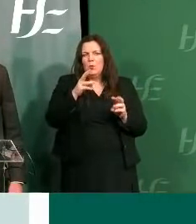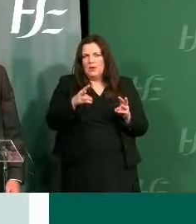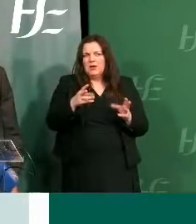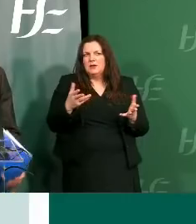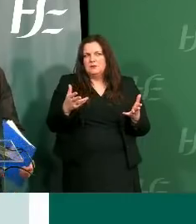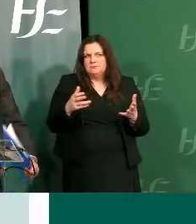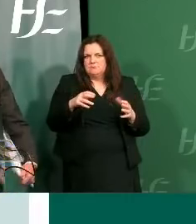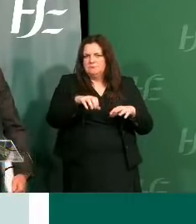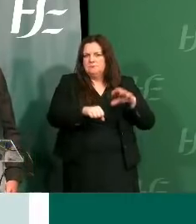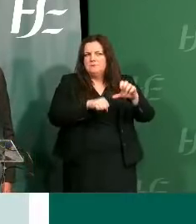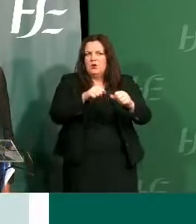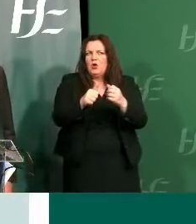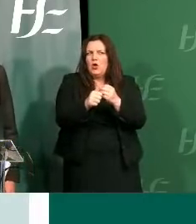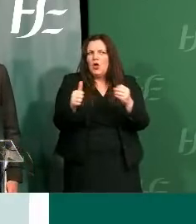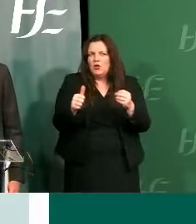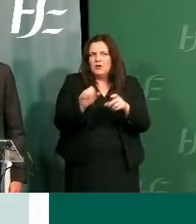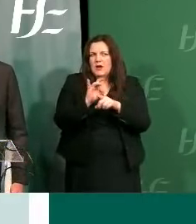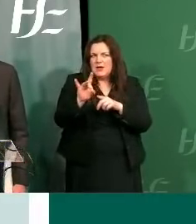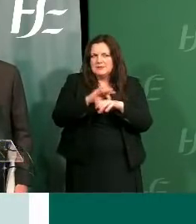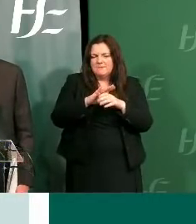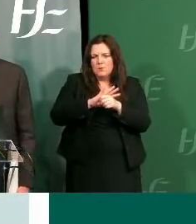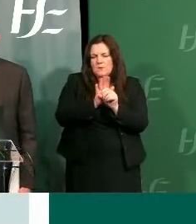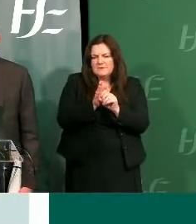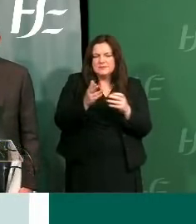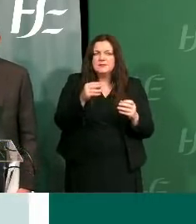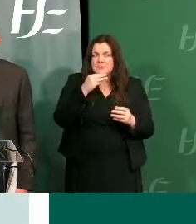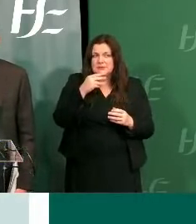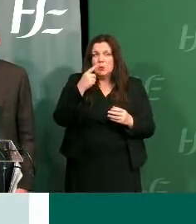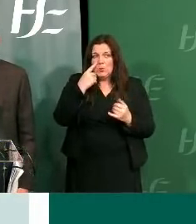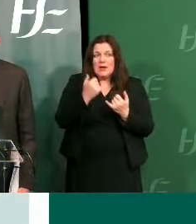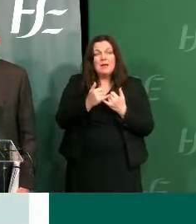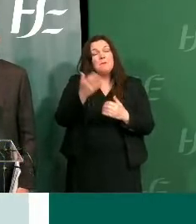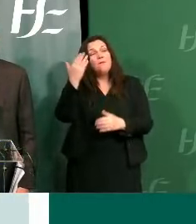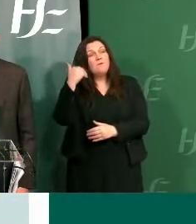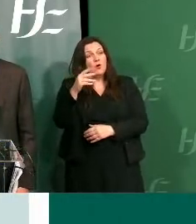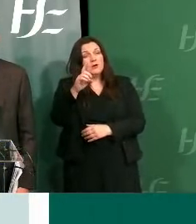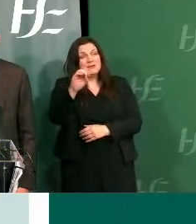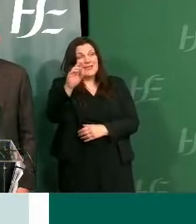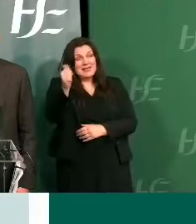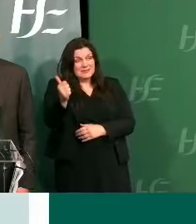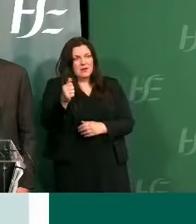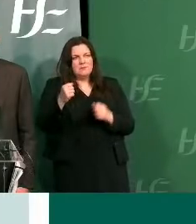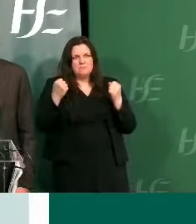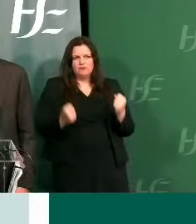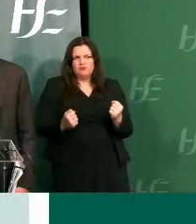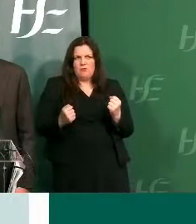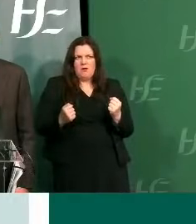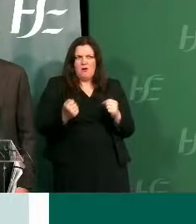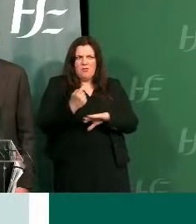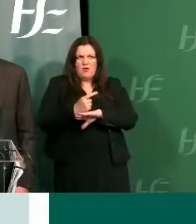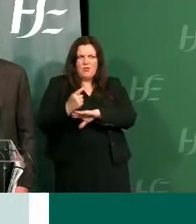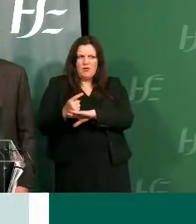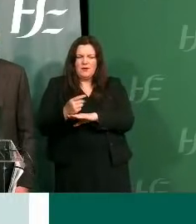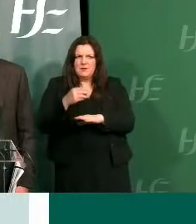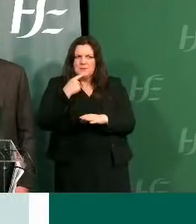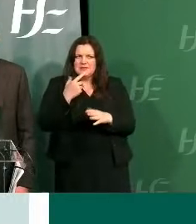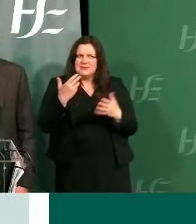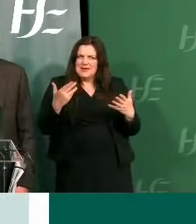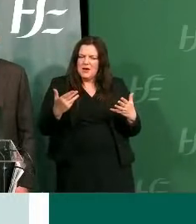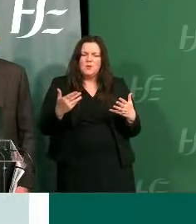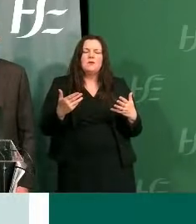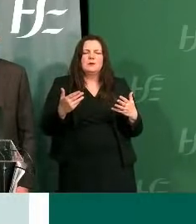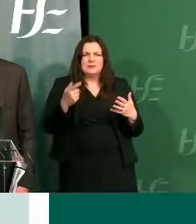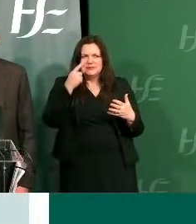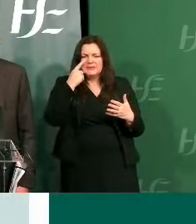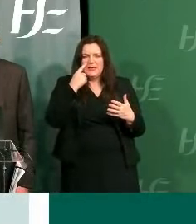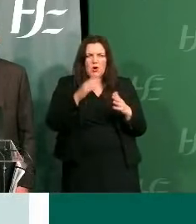this trend continues. It is expected to displace Delta as the dominant variant in South Africa. The proportion of cases returning positive in South Africa has risen